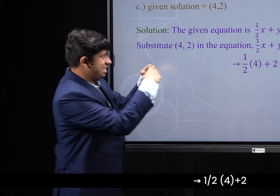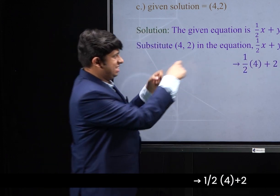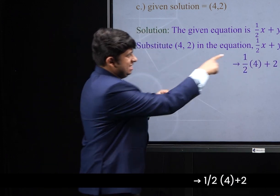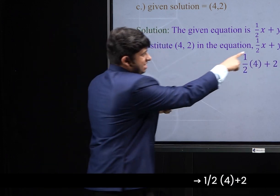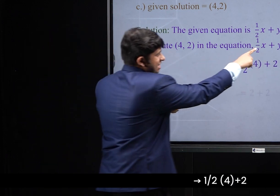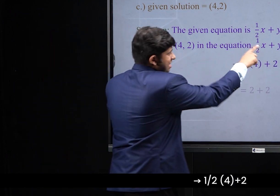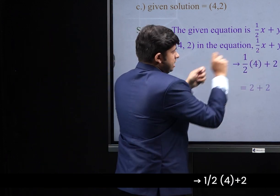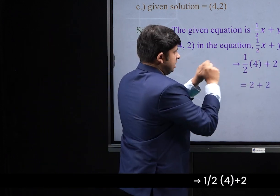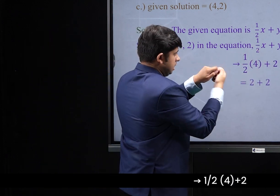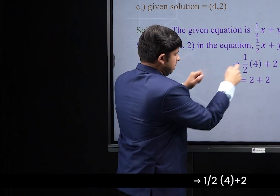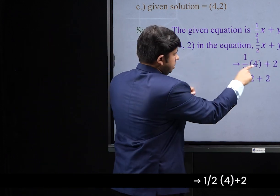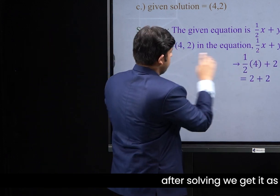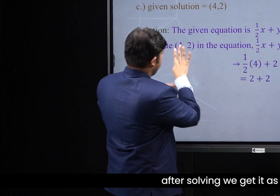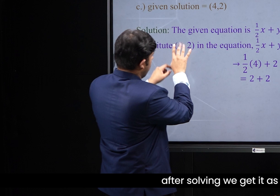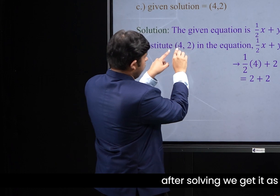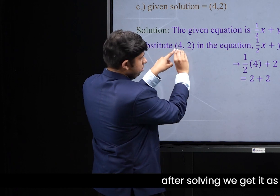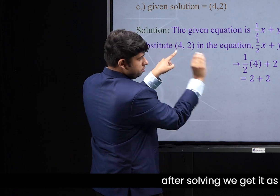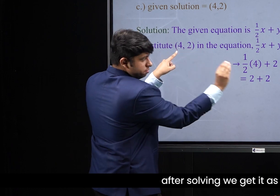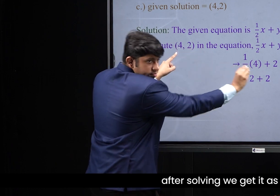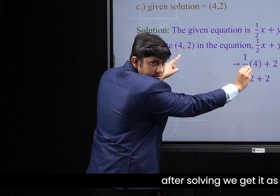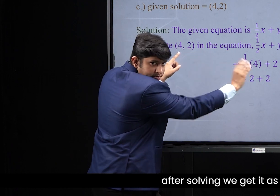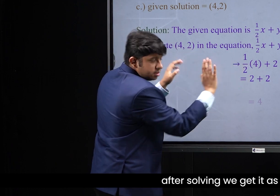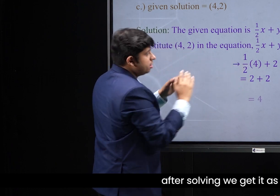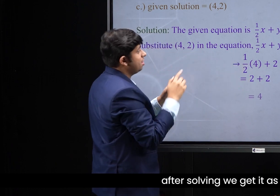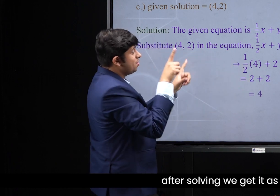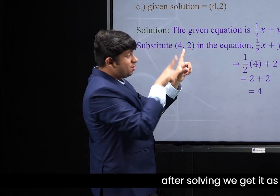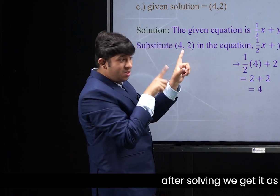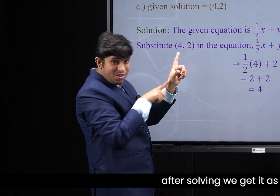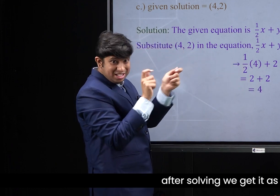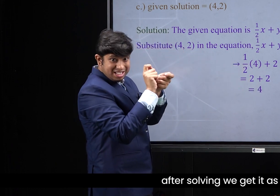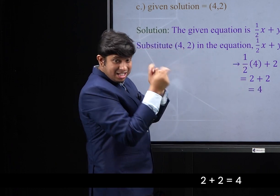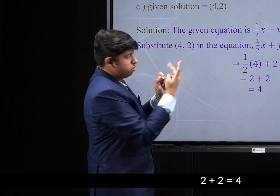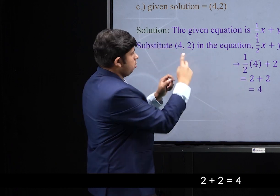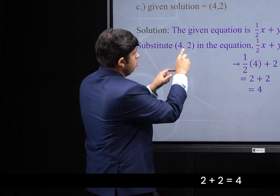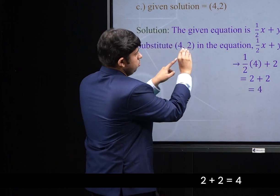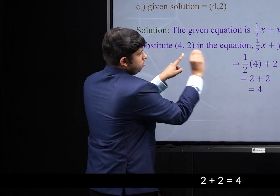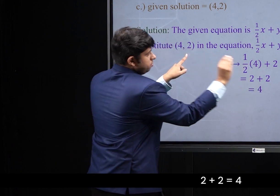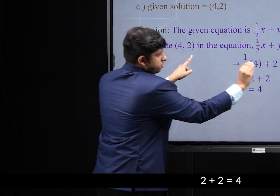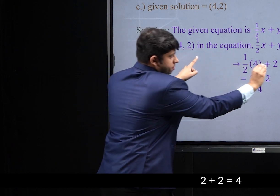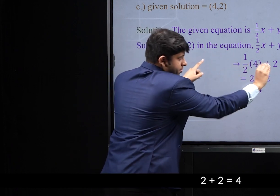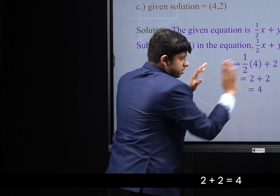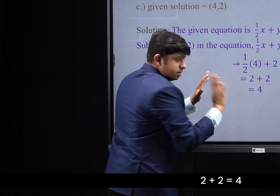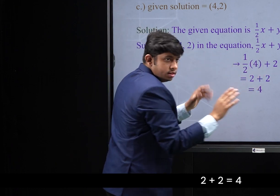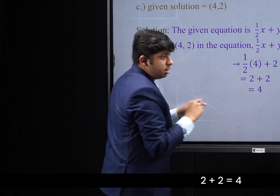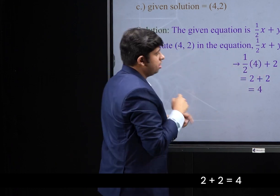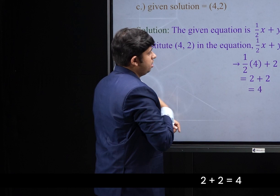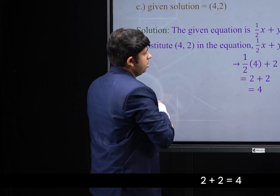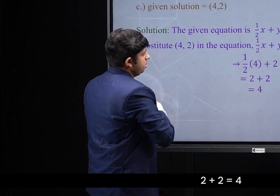2. After solving, we get it as 2 plus 2, which is equal to 4.